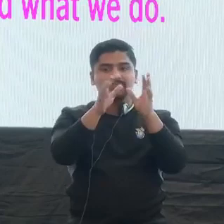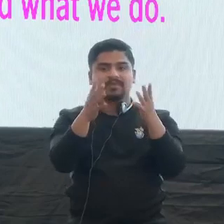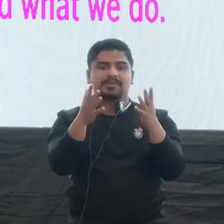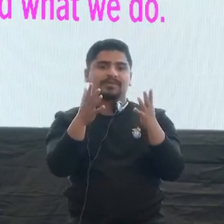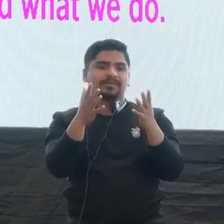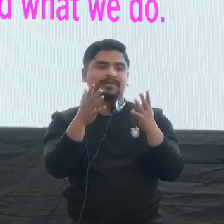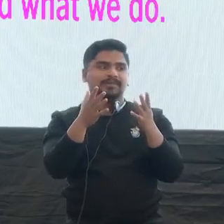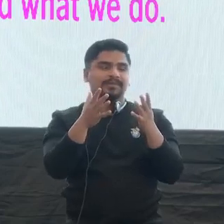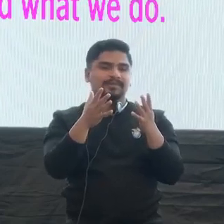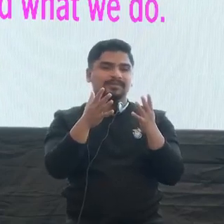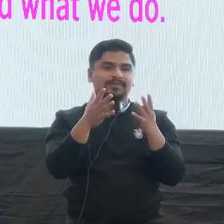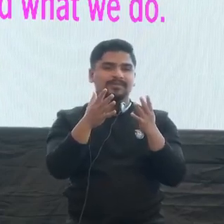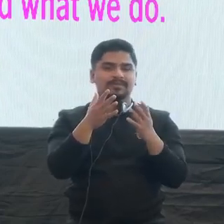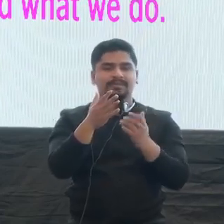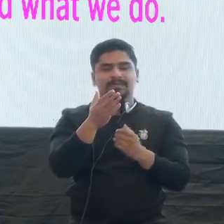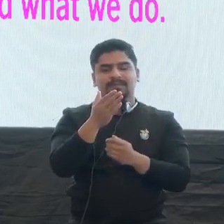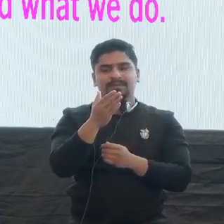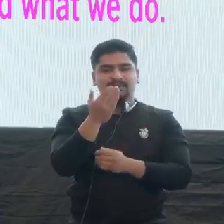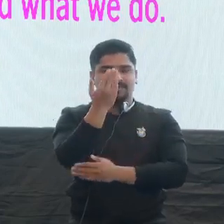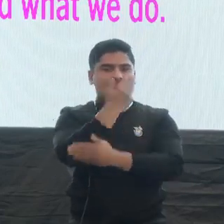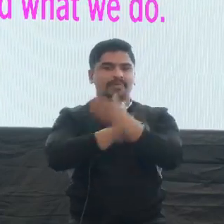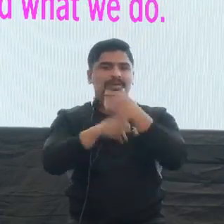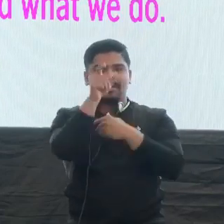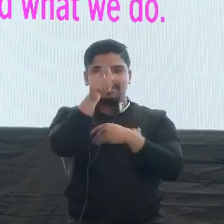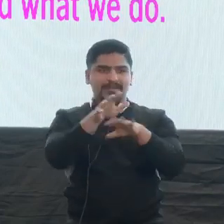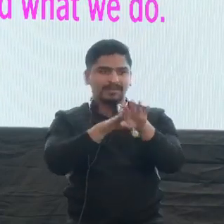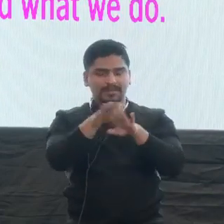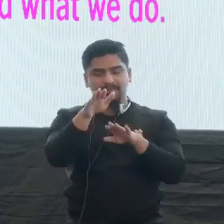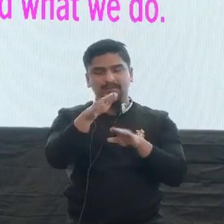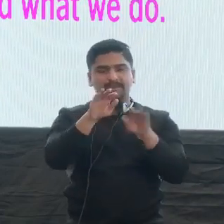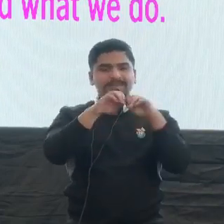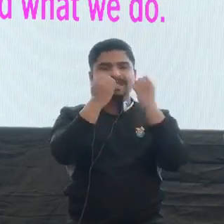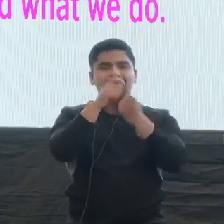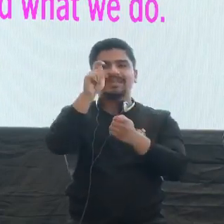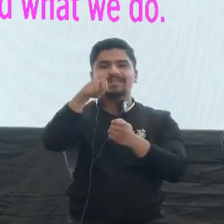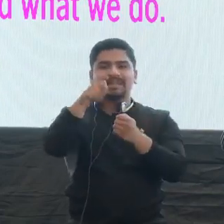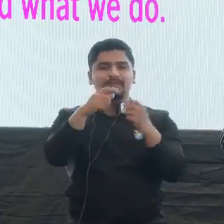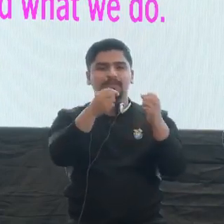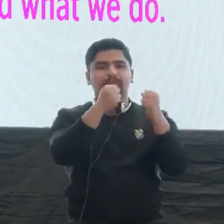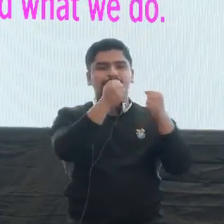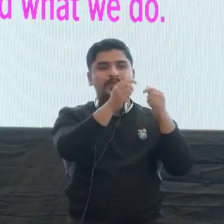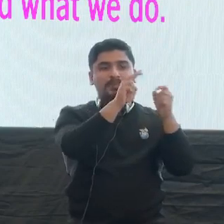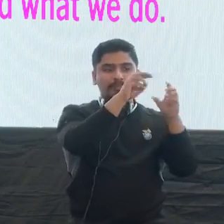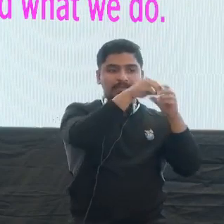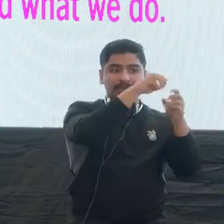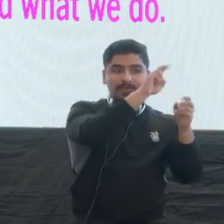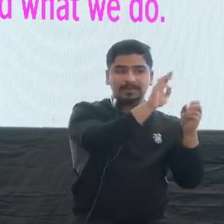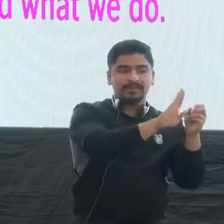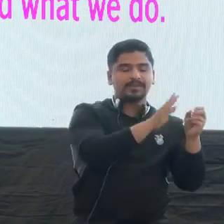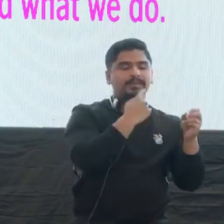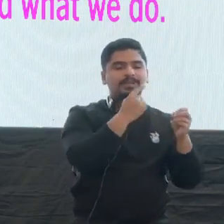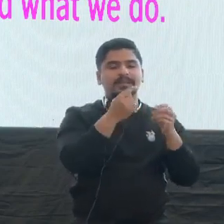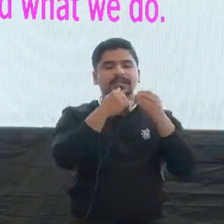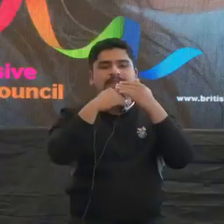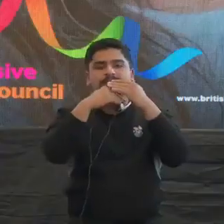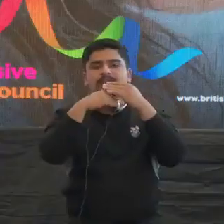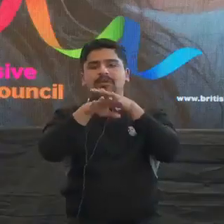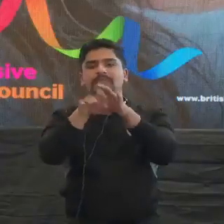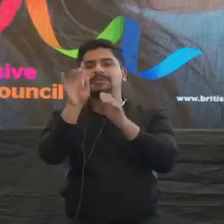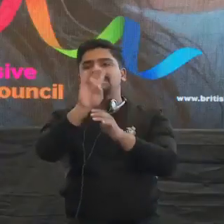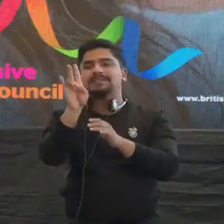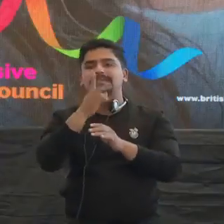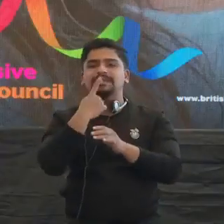persons comes under Ministry of Social Justice and Empowerment, but inclusive education comes under